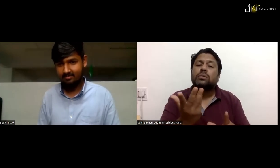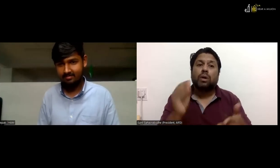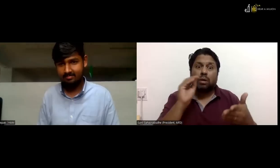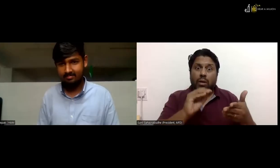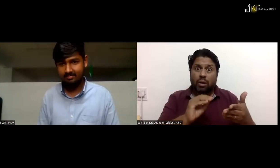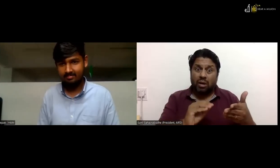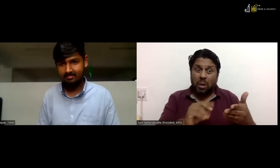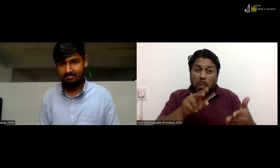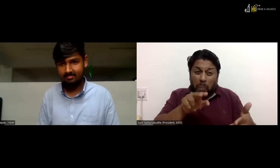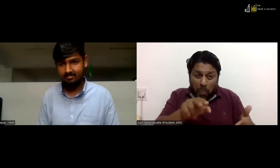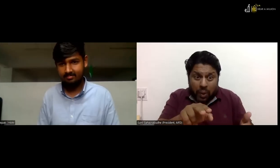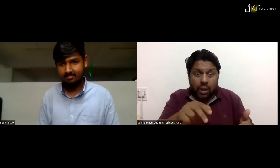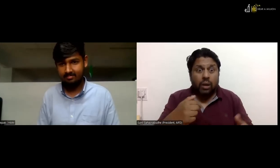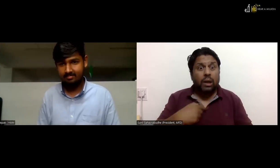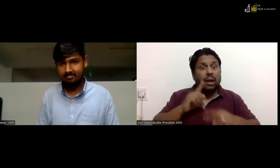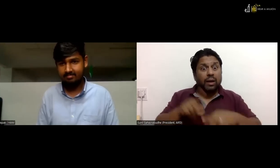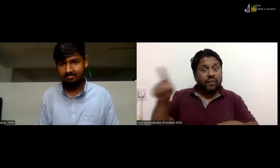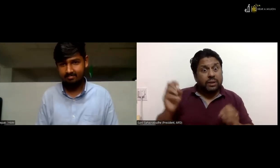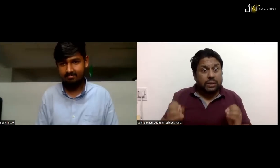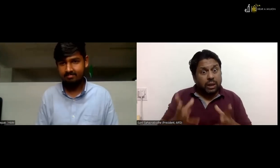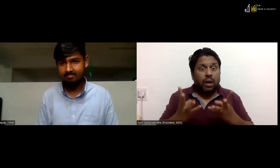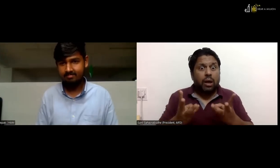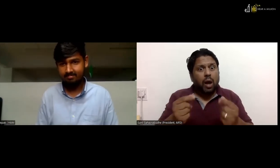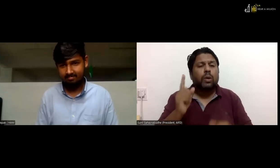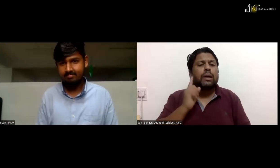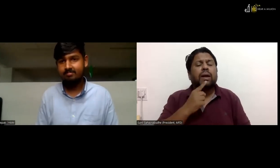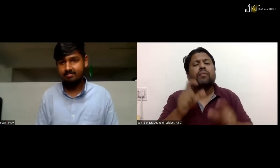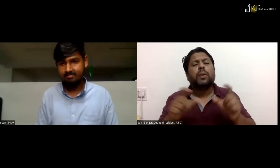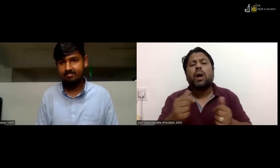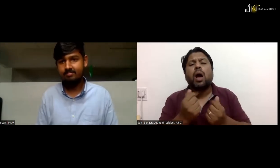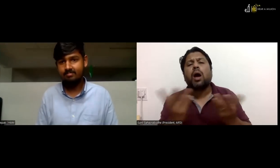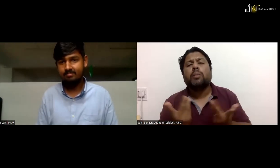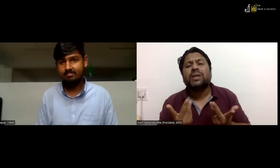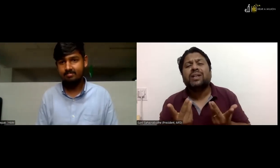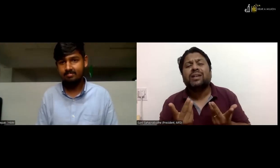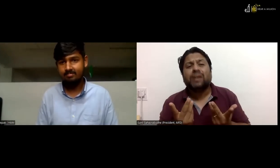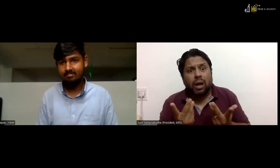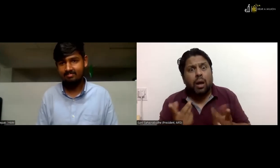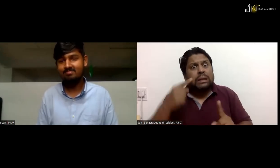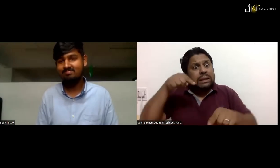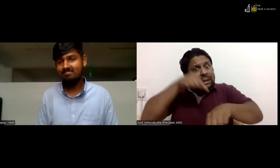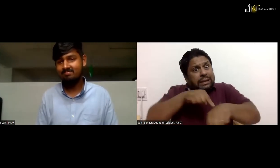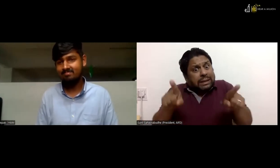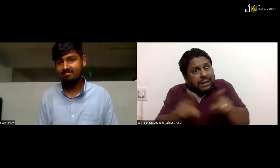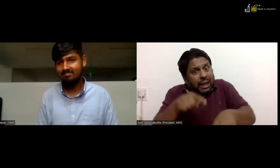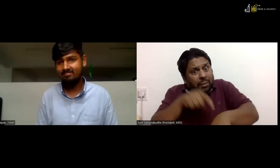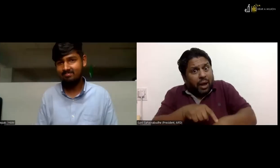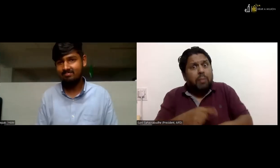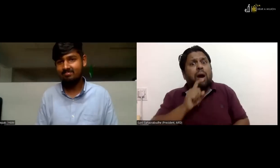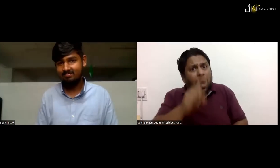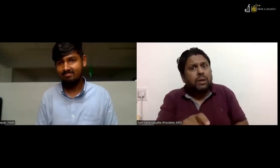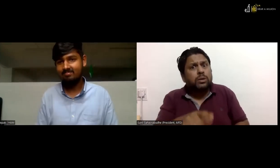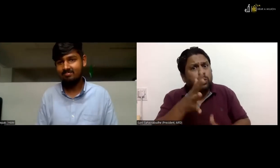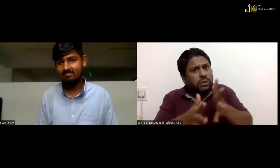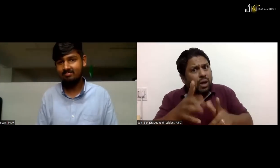population, that there are how many people. Total population counting is known as the census. So the deaf person, we